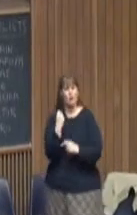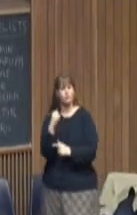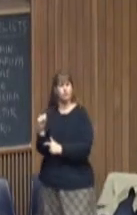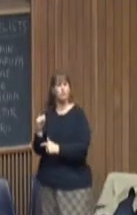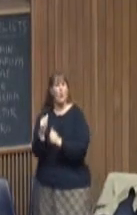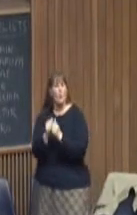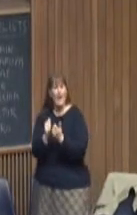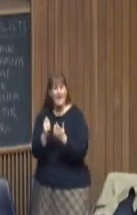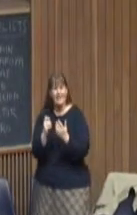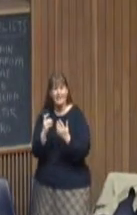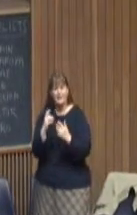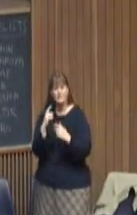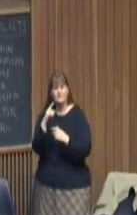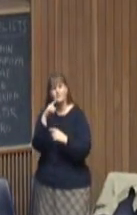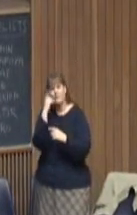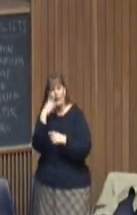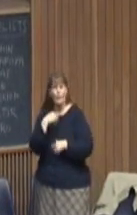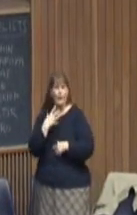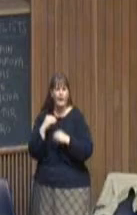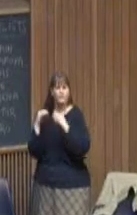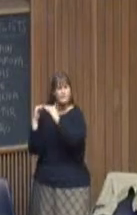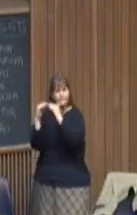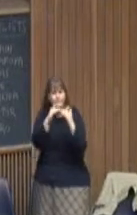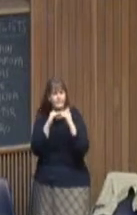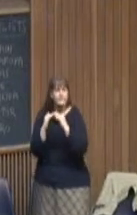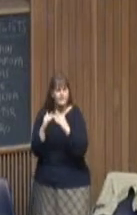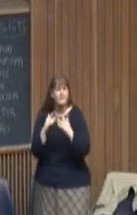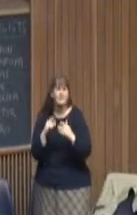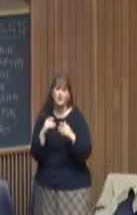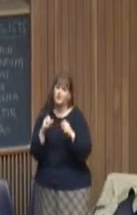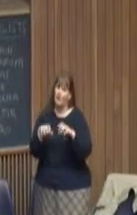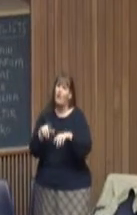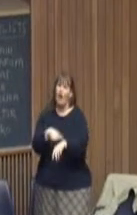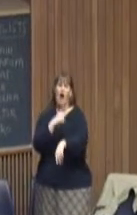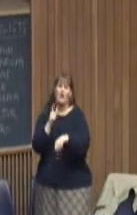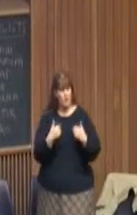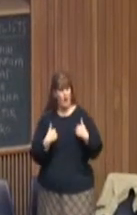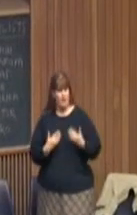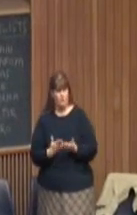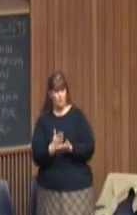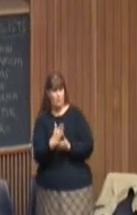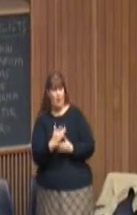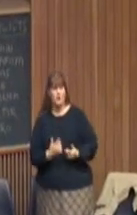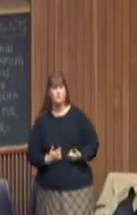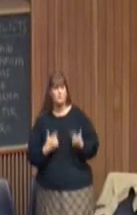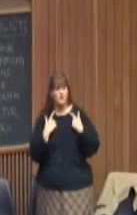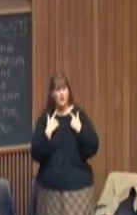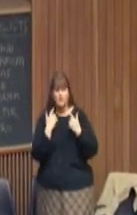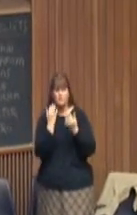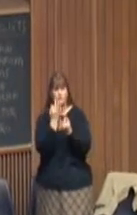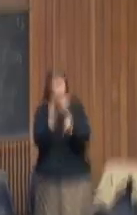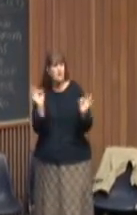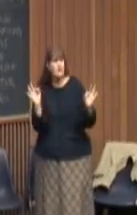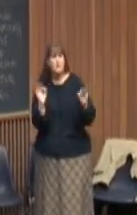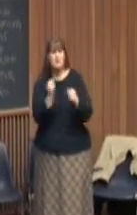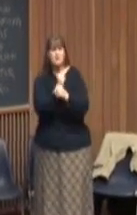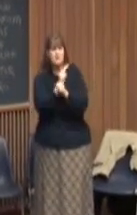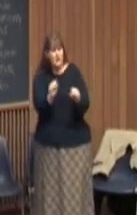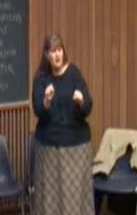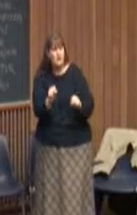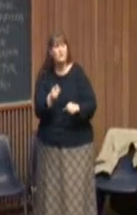racial equity, and it took us a while for us to sign it. We're just a little slow on some things. The right to help choose and take part in the